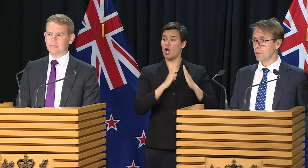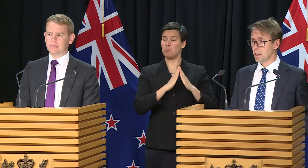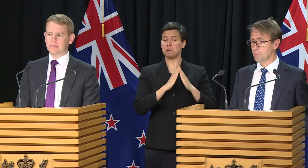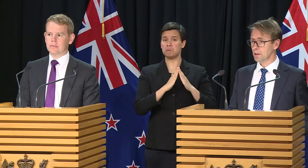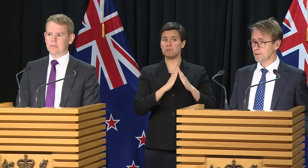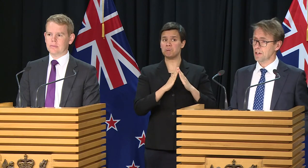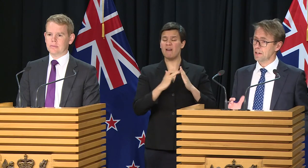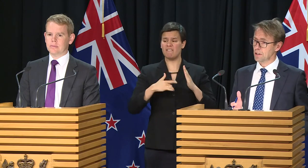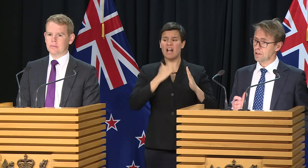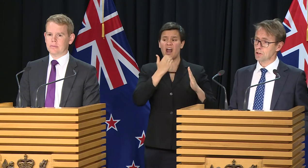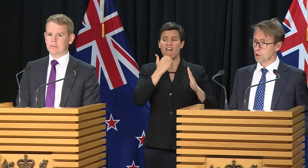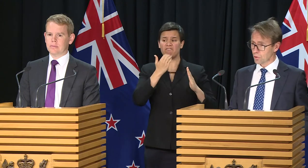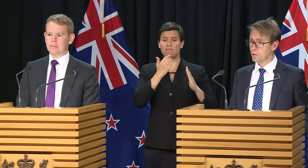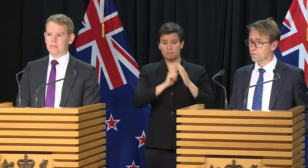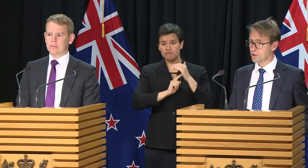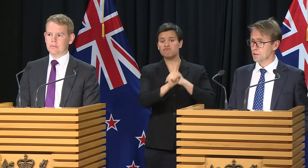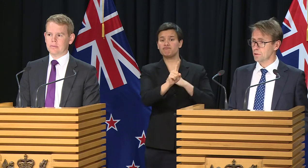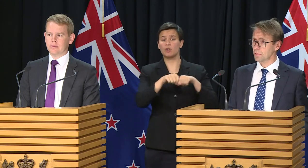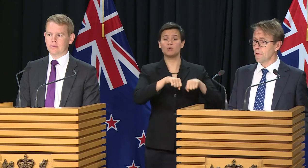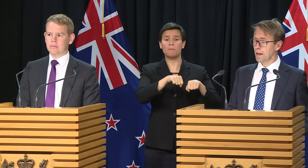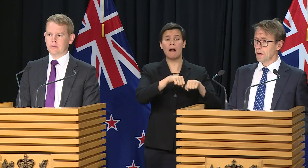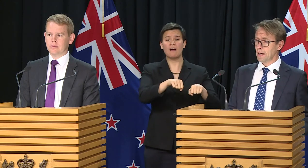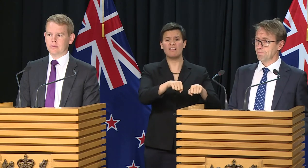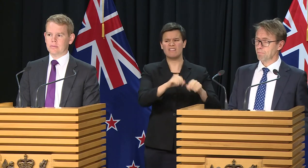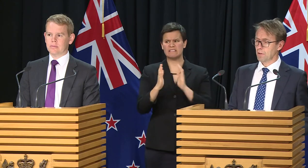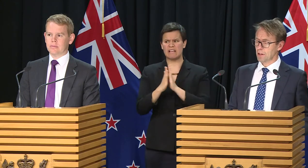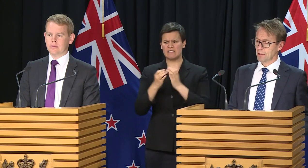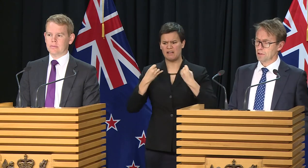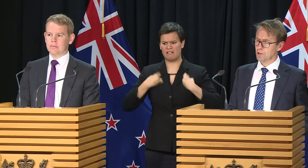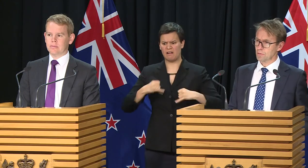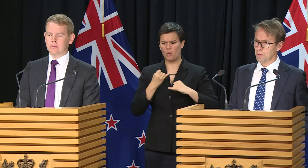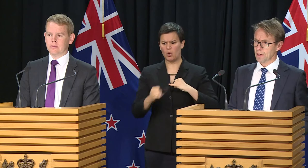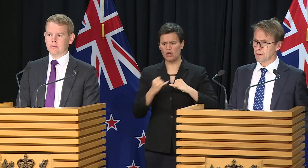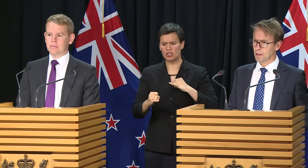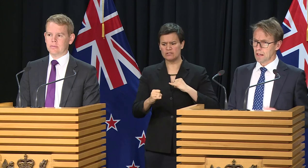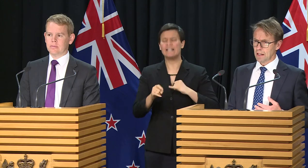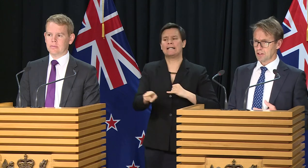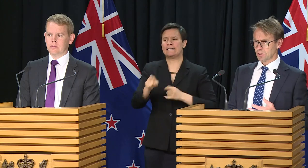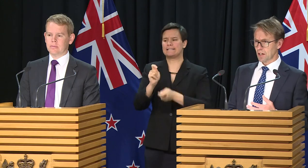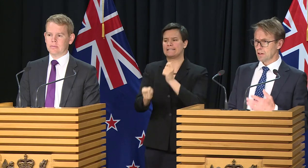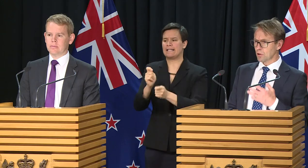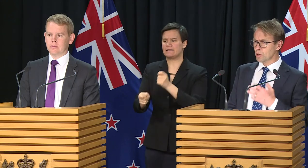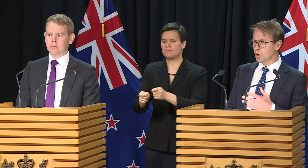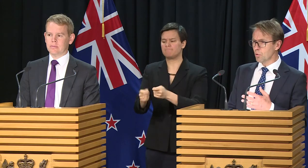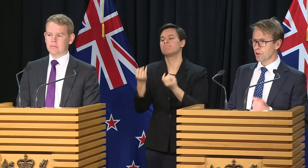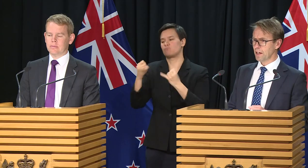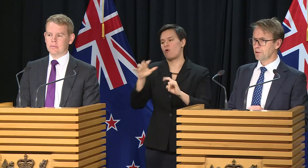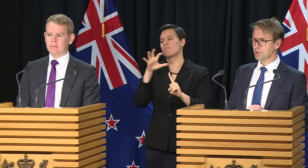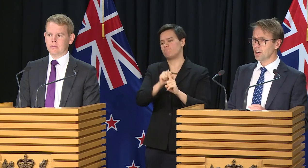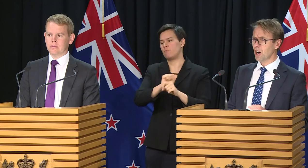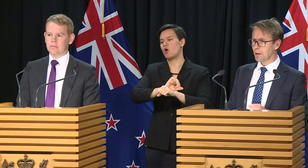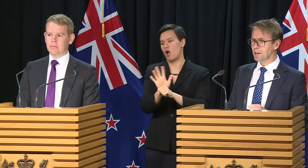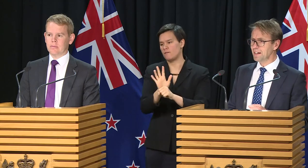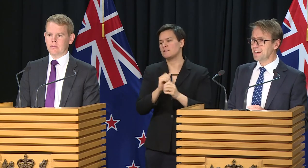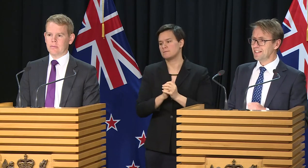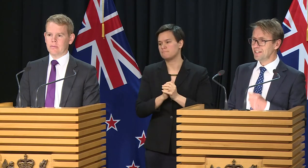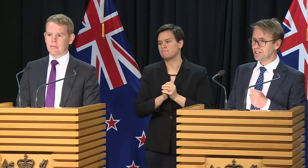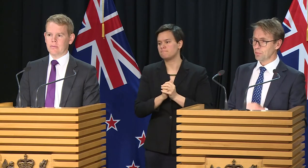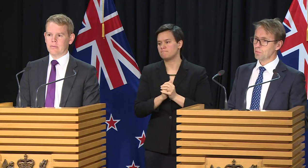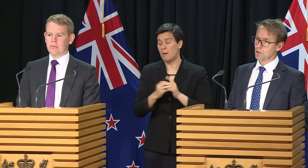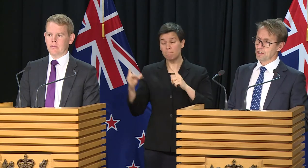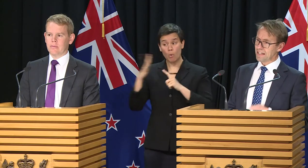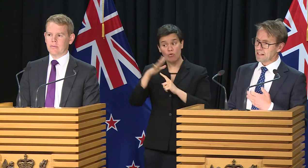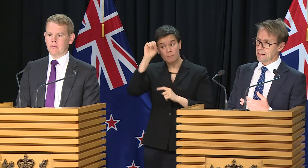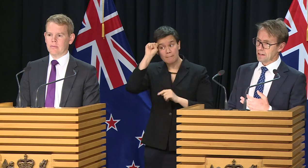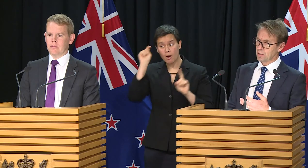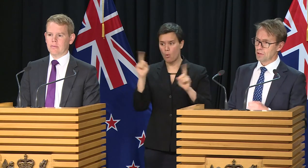meantime, there had been this outing that had included the visit to the Countdown supermarket. And as I say, the critical thing here is time. So